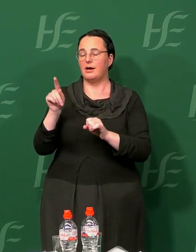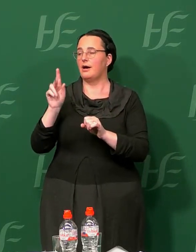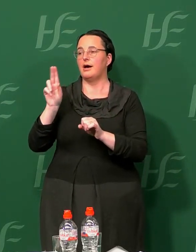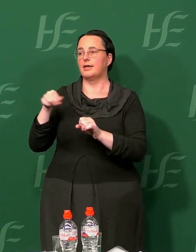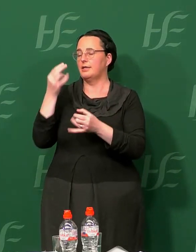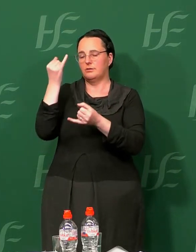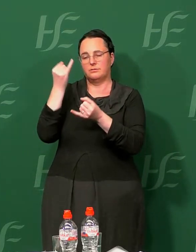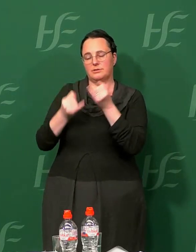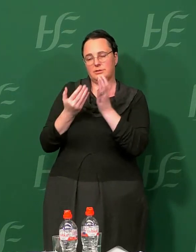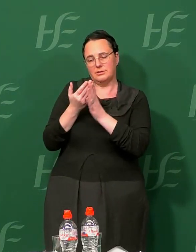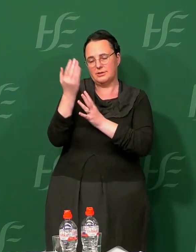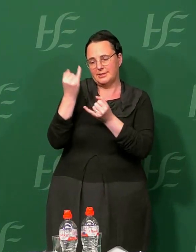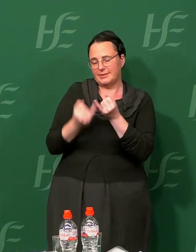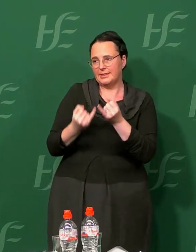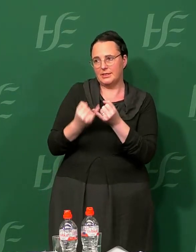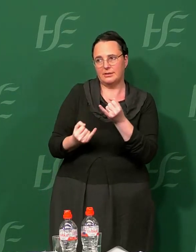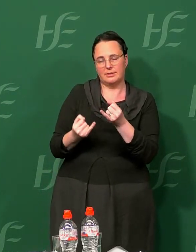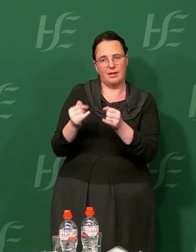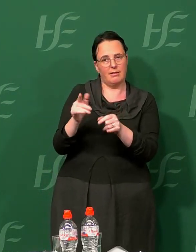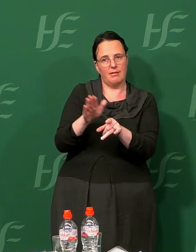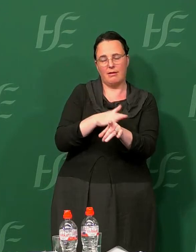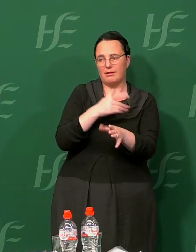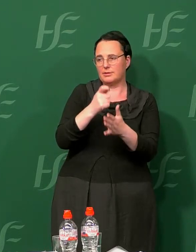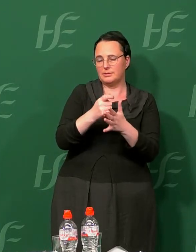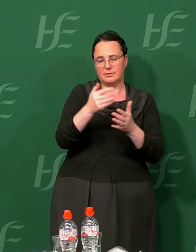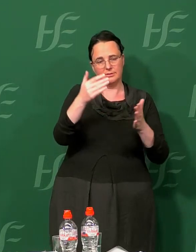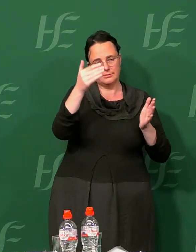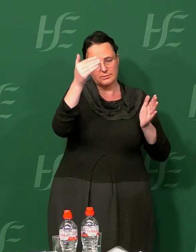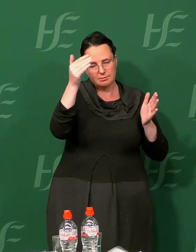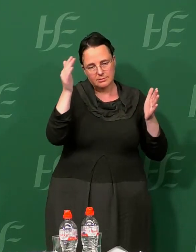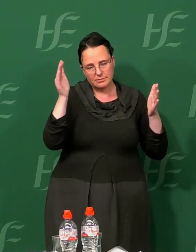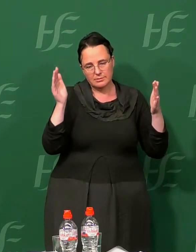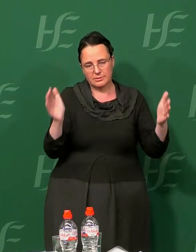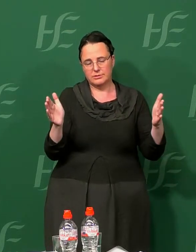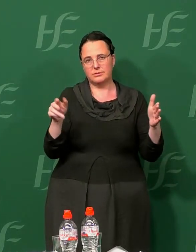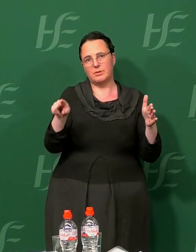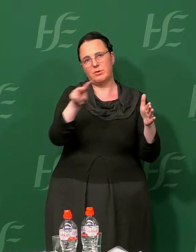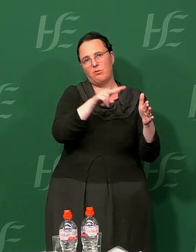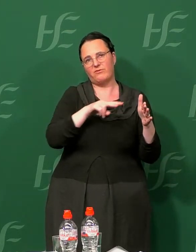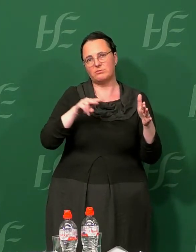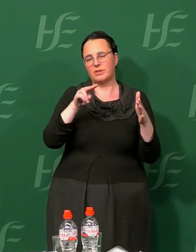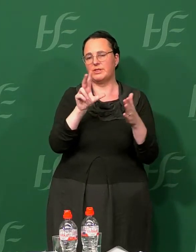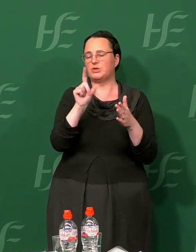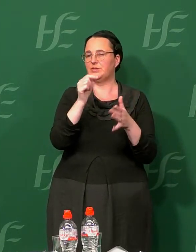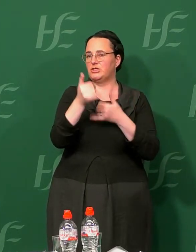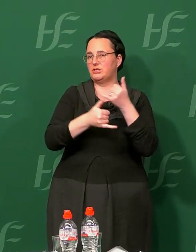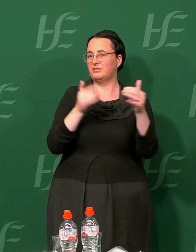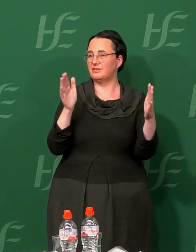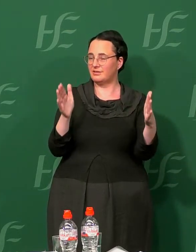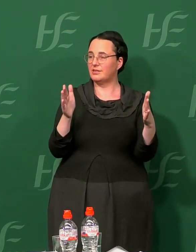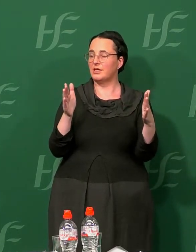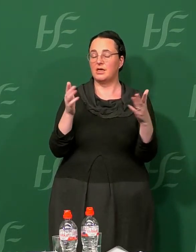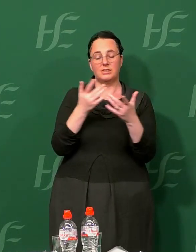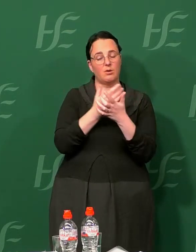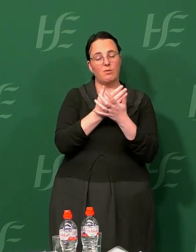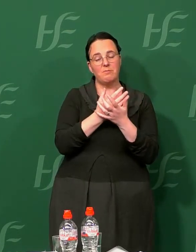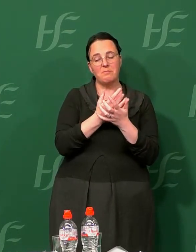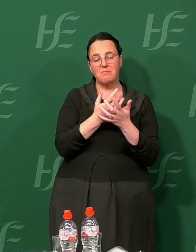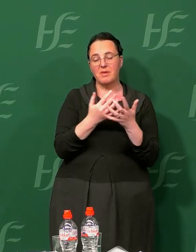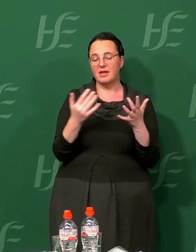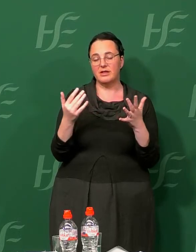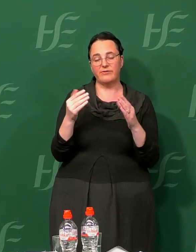detail of all of the managers. It's a long period of time. You're really talking about over 20 years So certainly many will have progressed